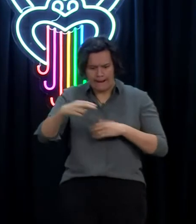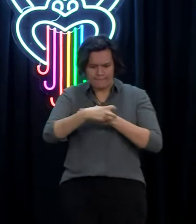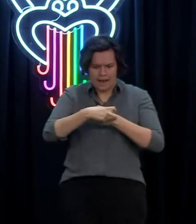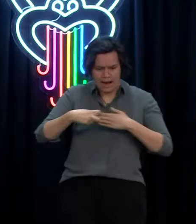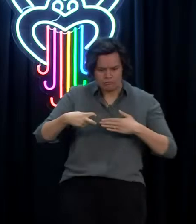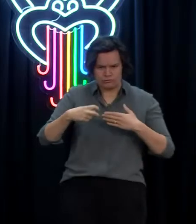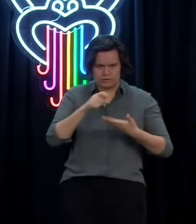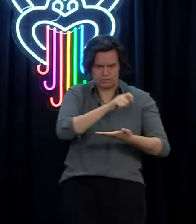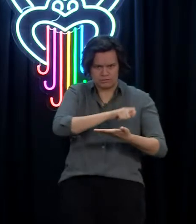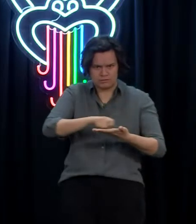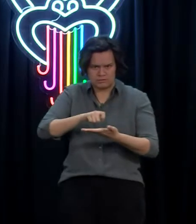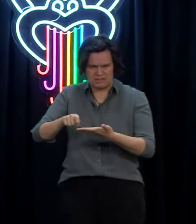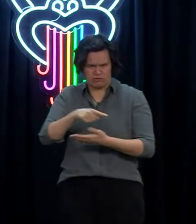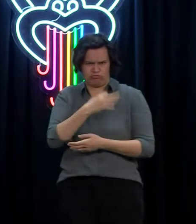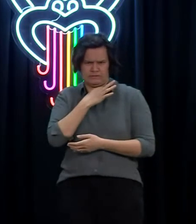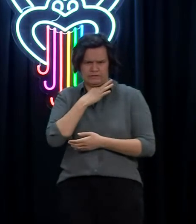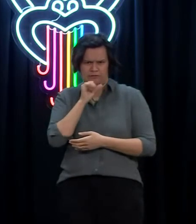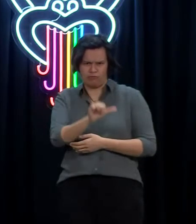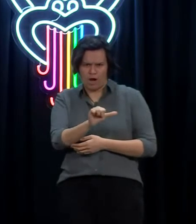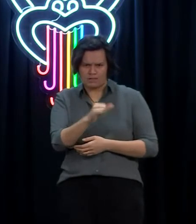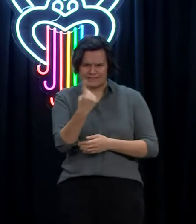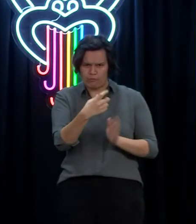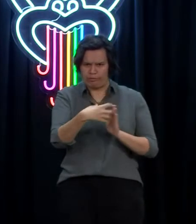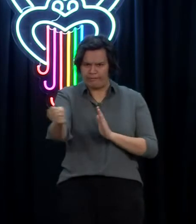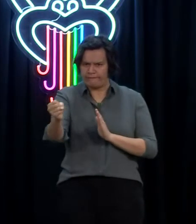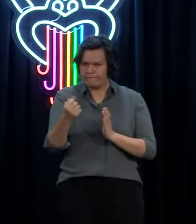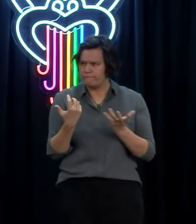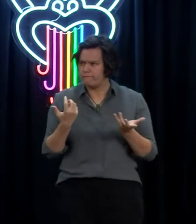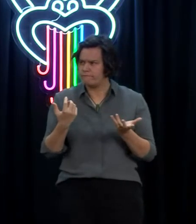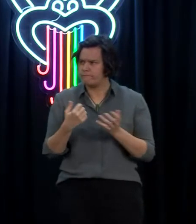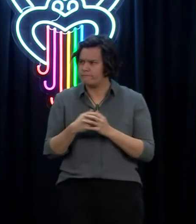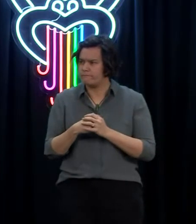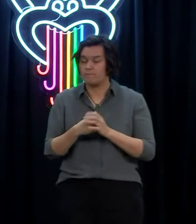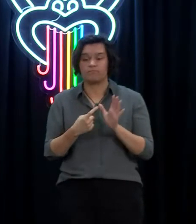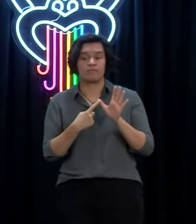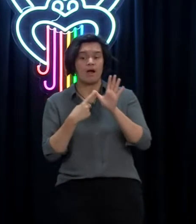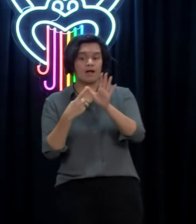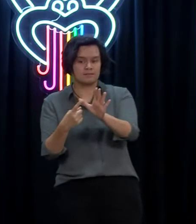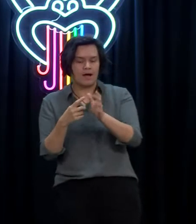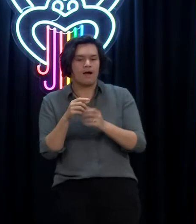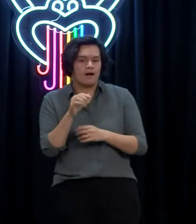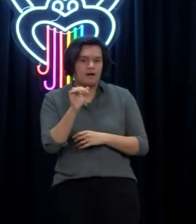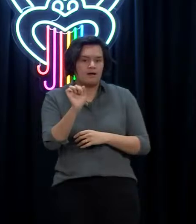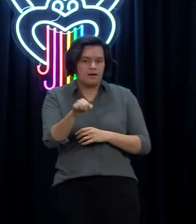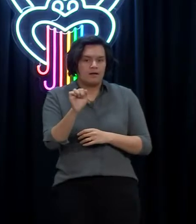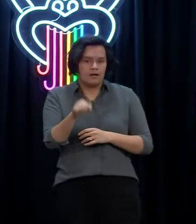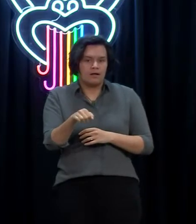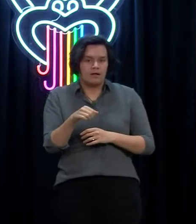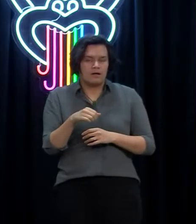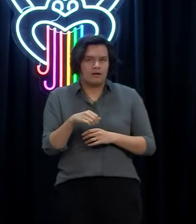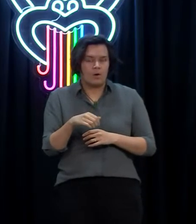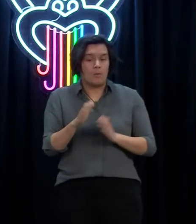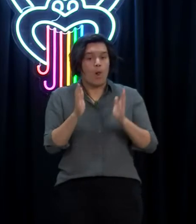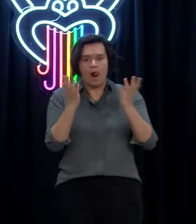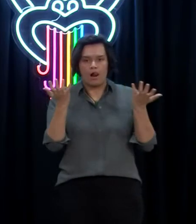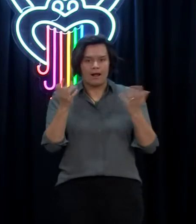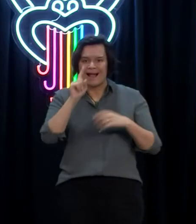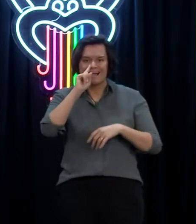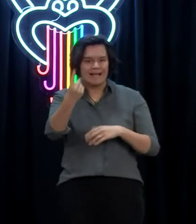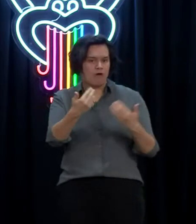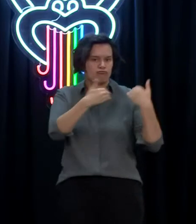We encourage businesses and organisations to provide an alternative to scanning, particularly for those